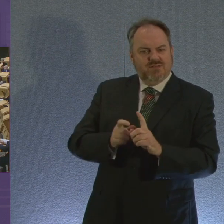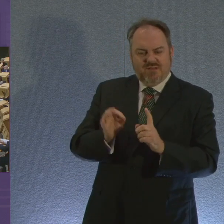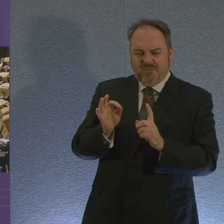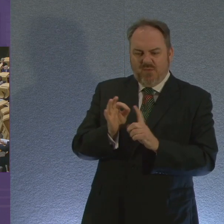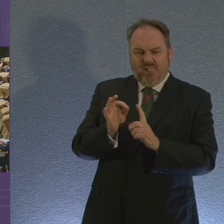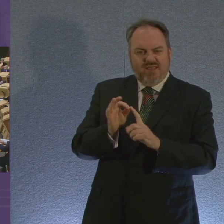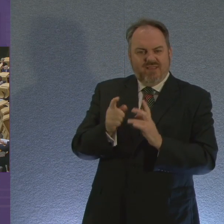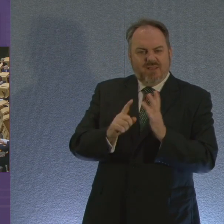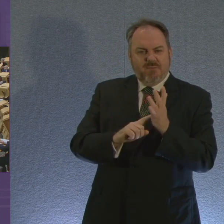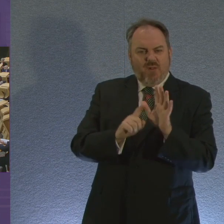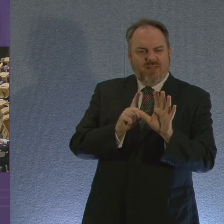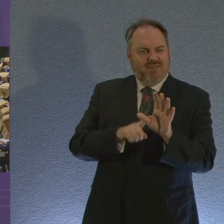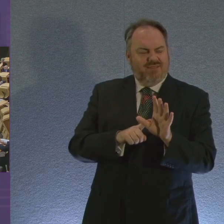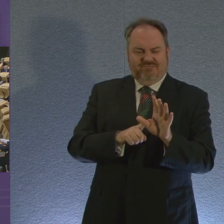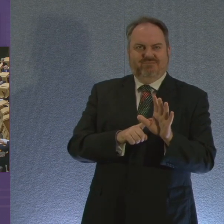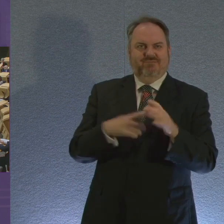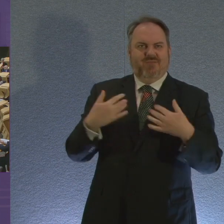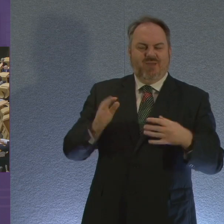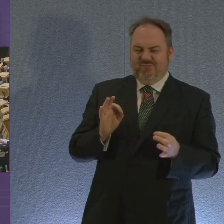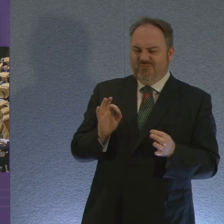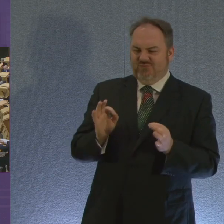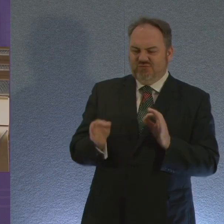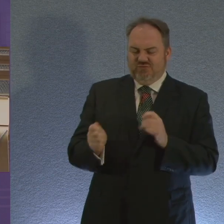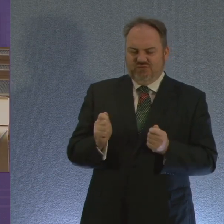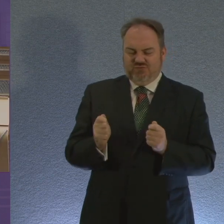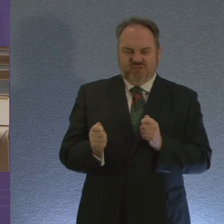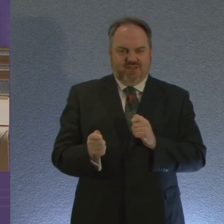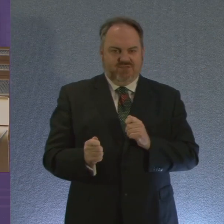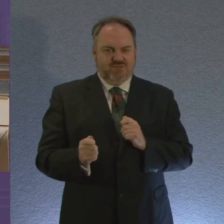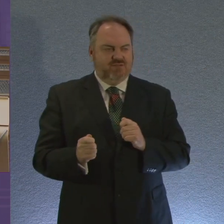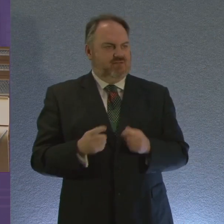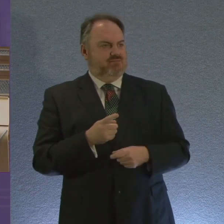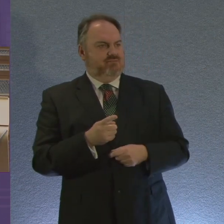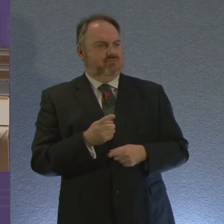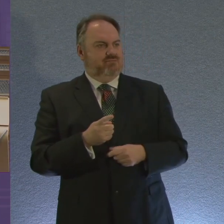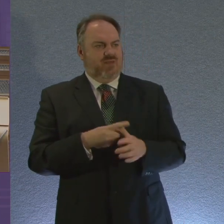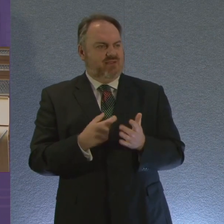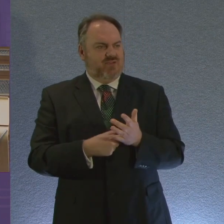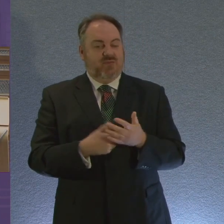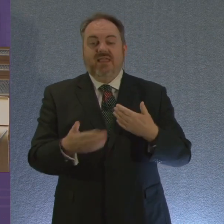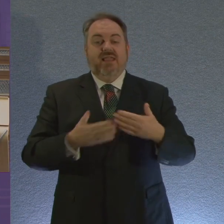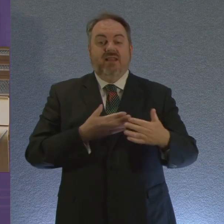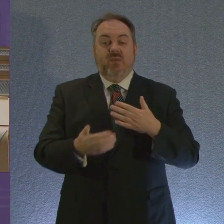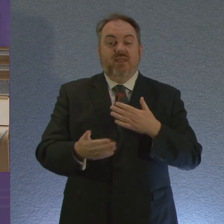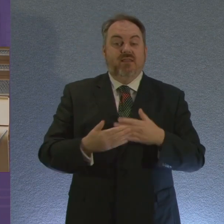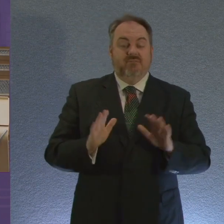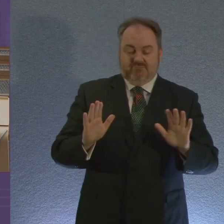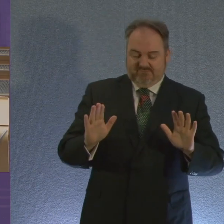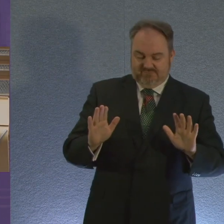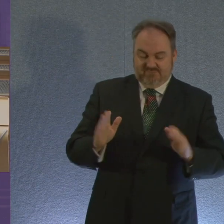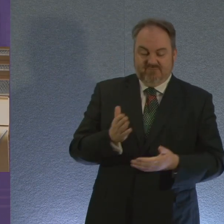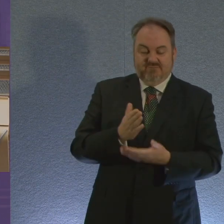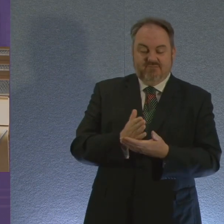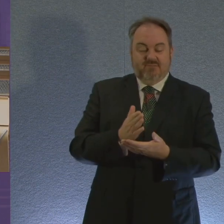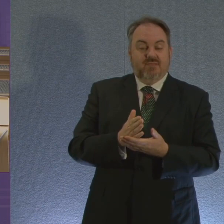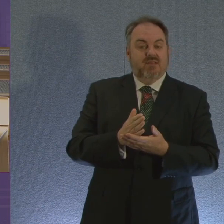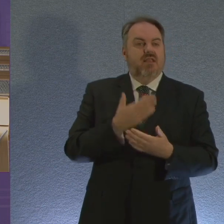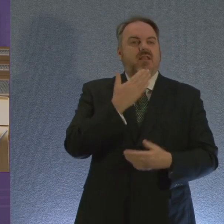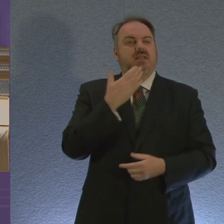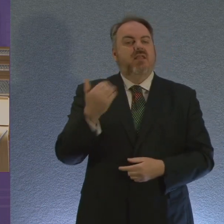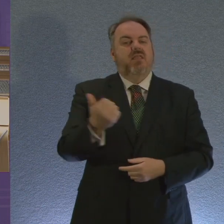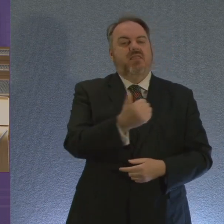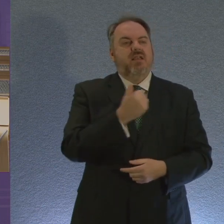Thank you, Presiding Officer. I want to begin by thanking Scottish Government officials, as others have done, for the incredible drafting